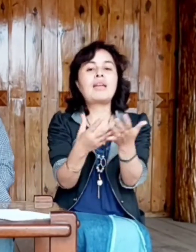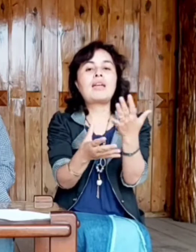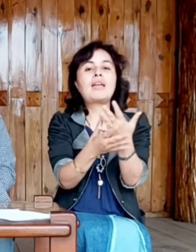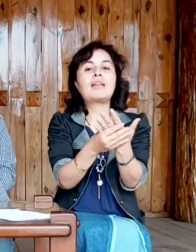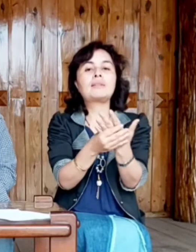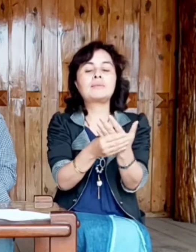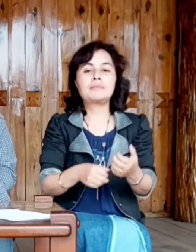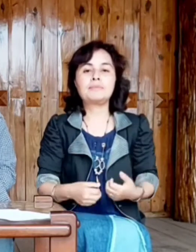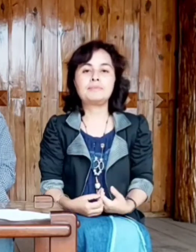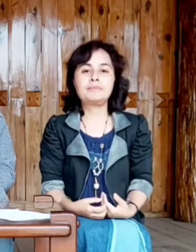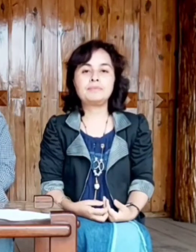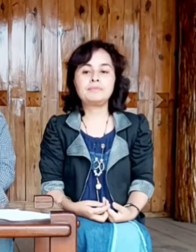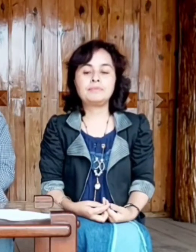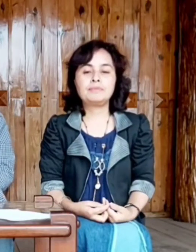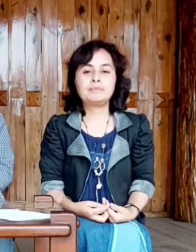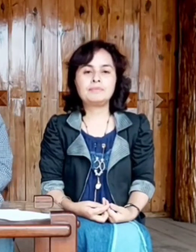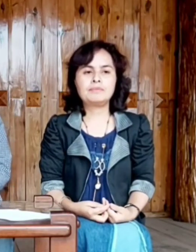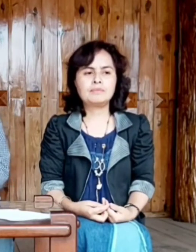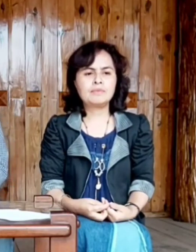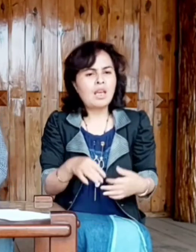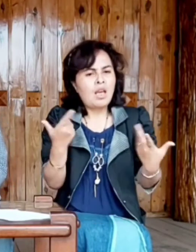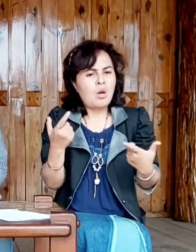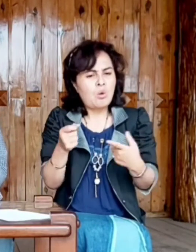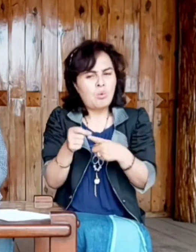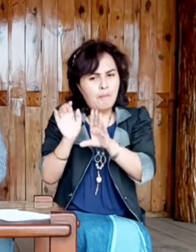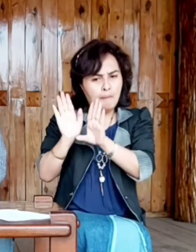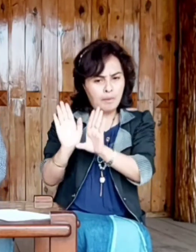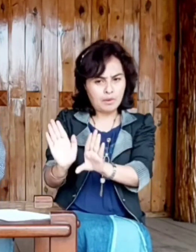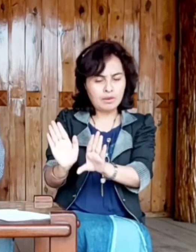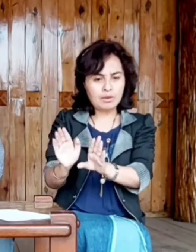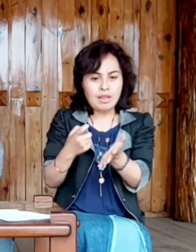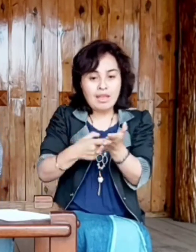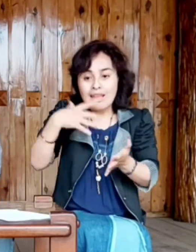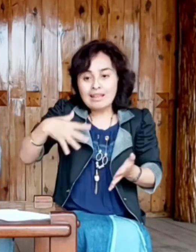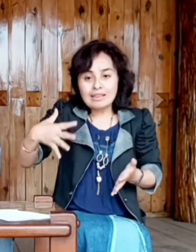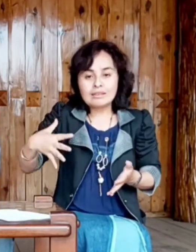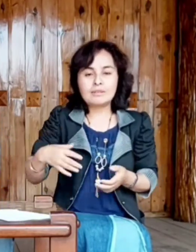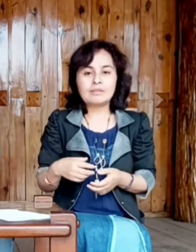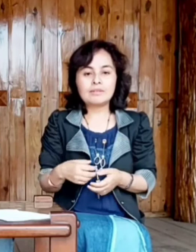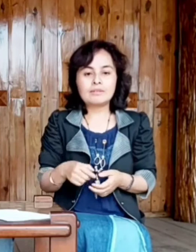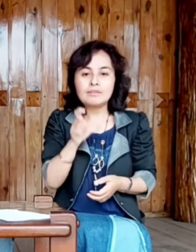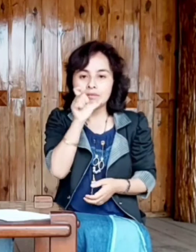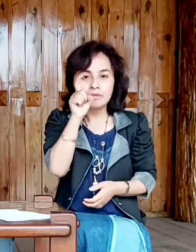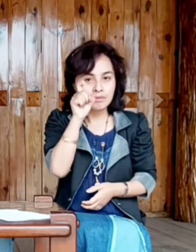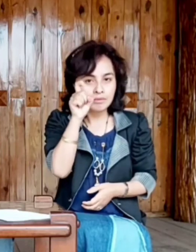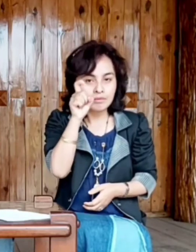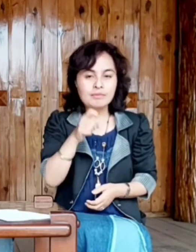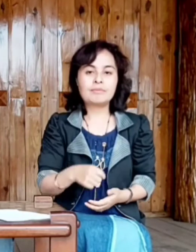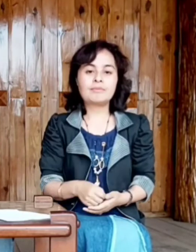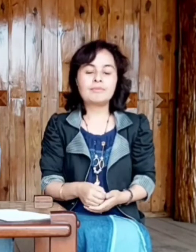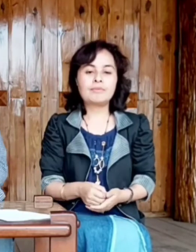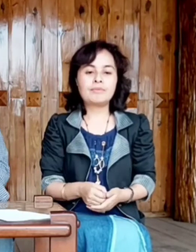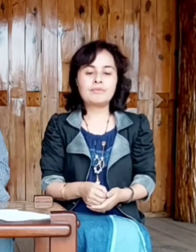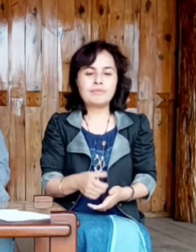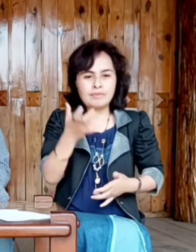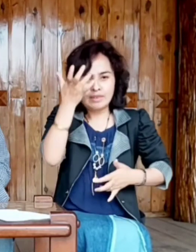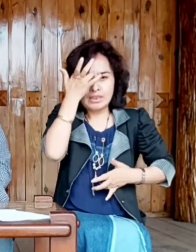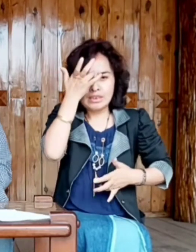hands. How to reduce risk of coronavirus